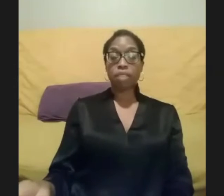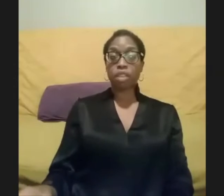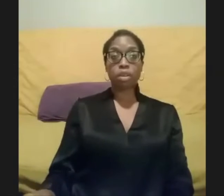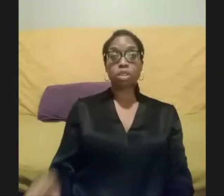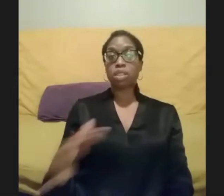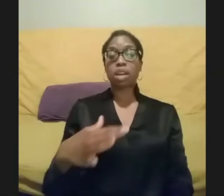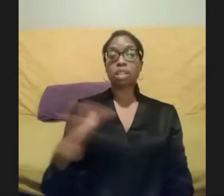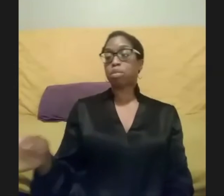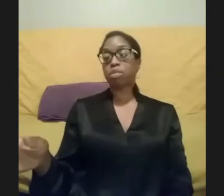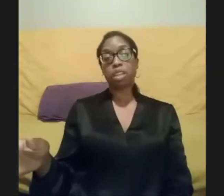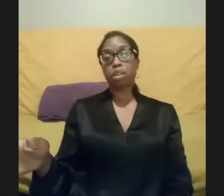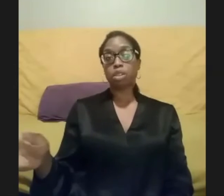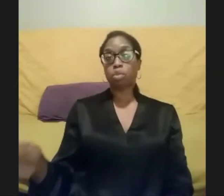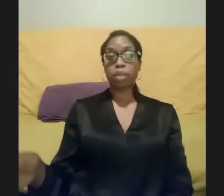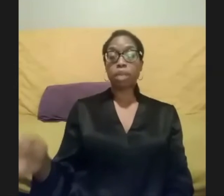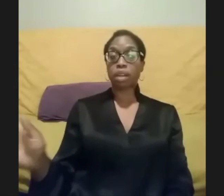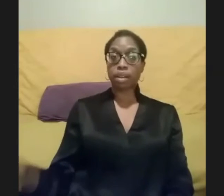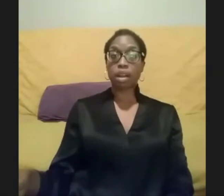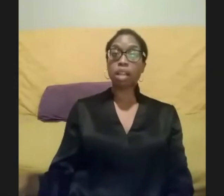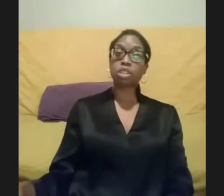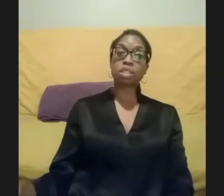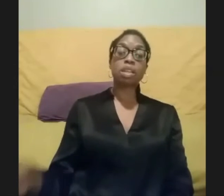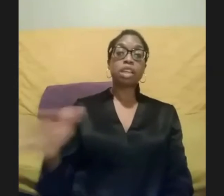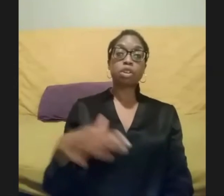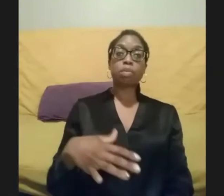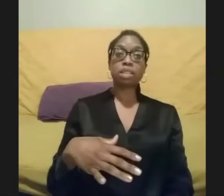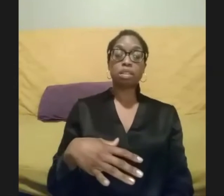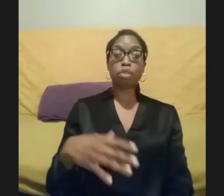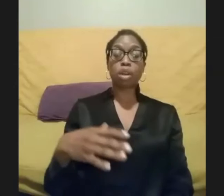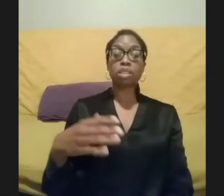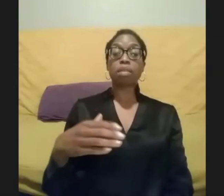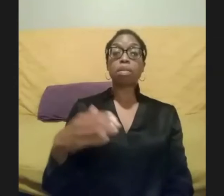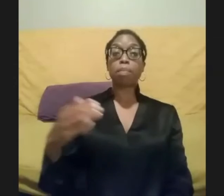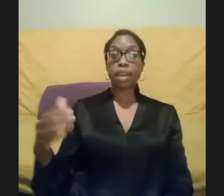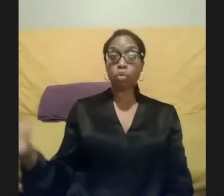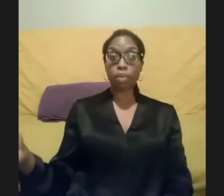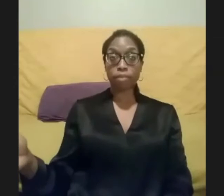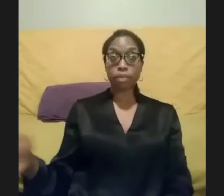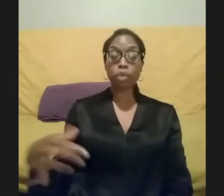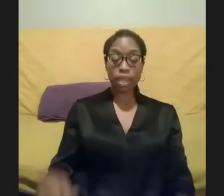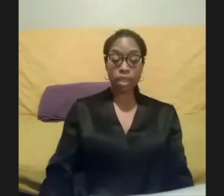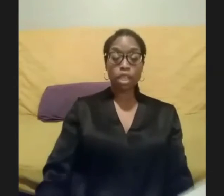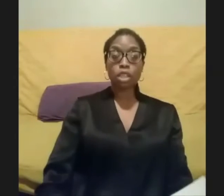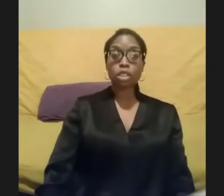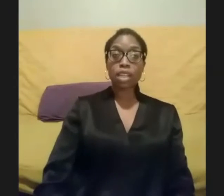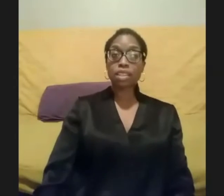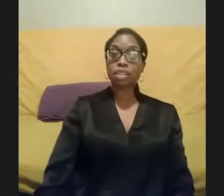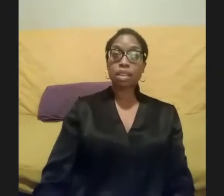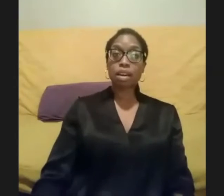female, so it's not exclusively to women. I'm not a gynecologist. Internal medicine is for adult men and women. Okay, so that's it. Thank you